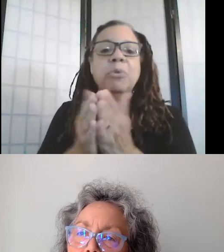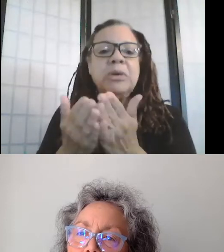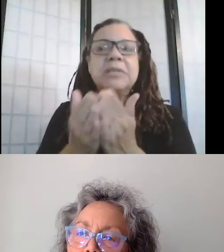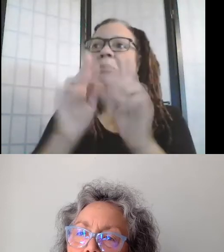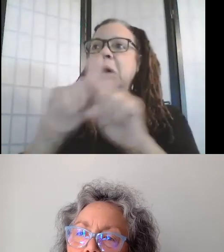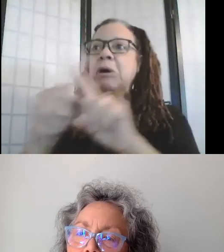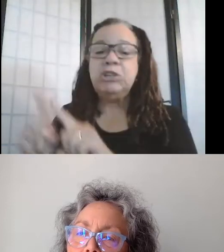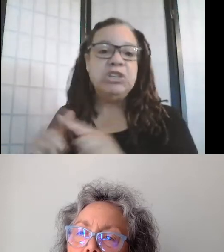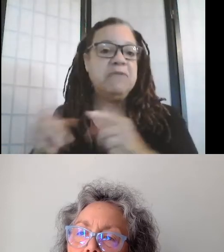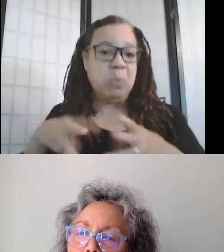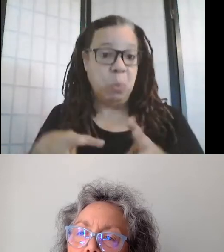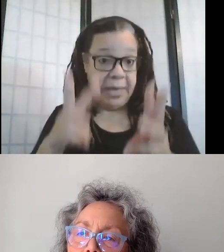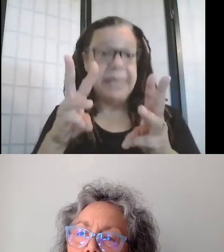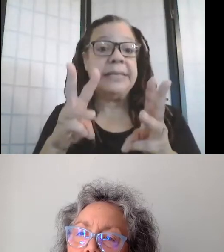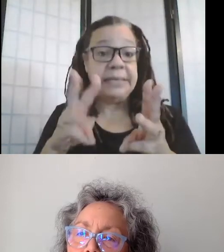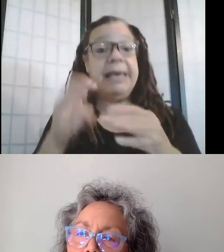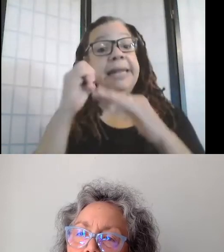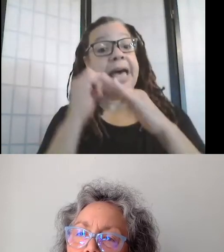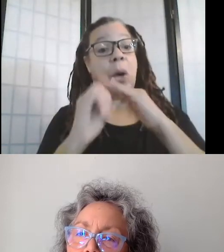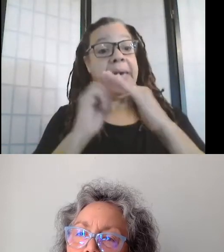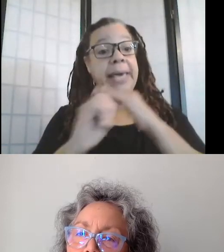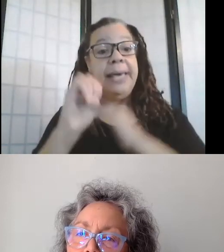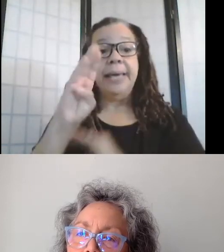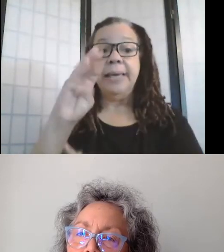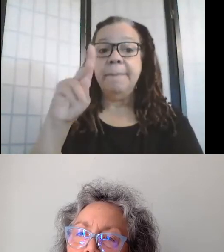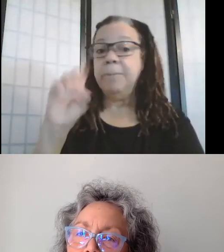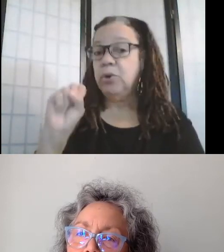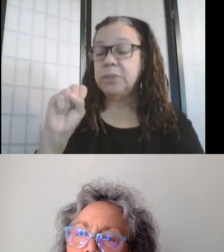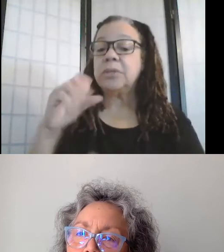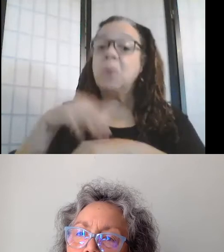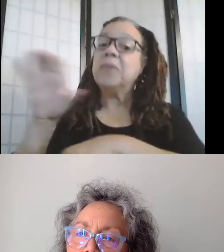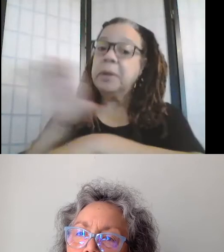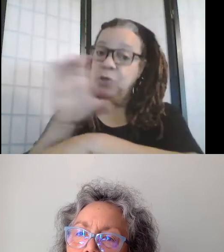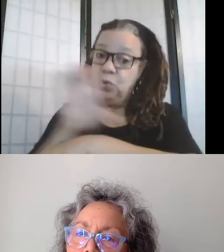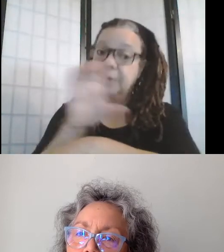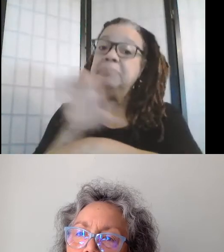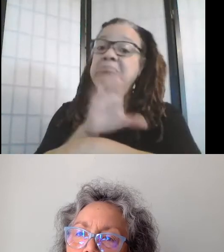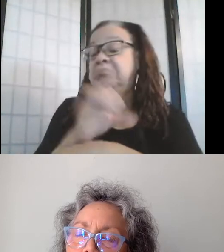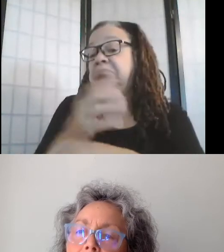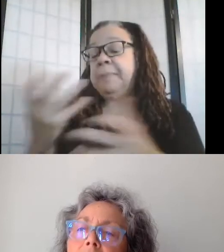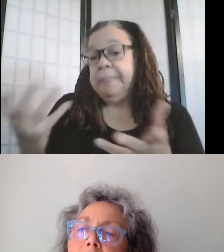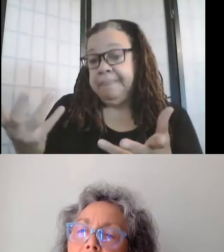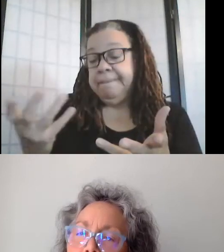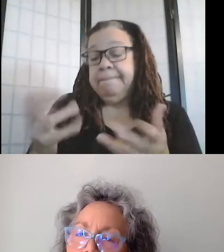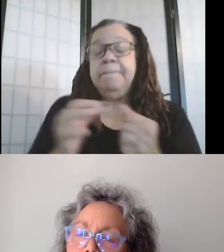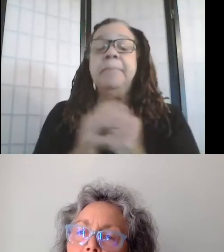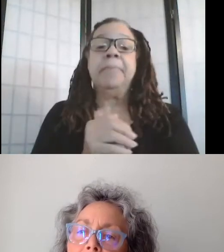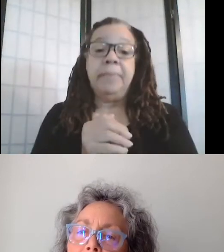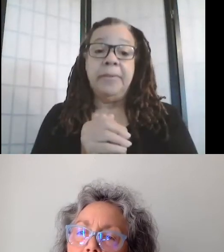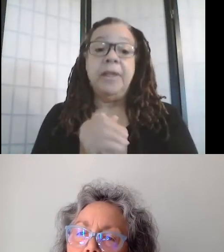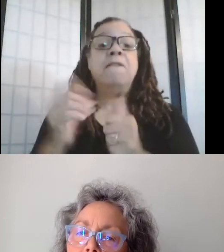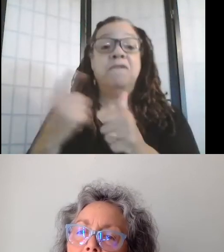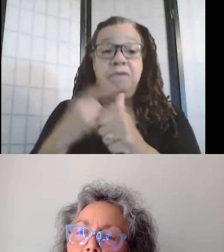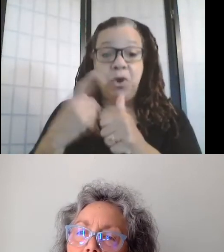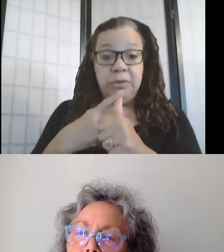different formats. And in this particular case, I think they decide that they're going to go with an ebook first,